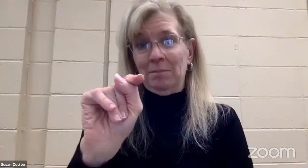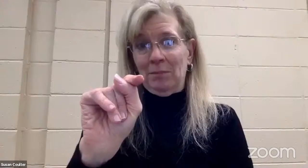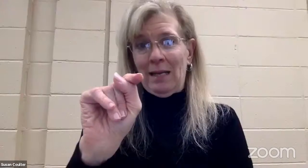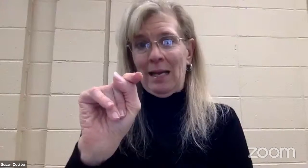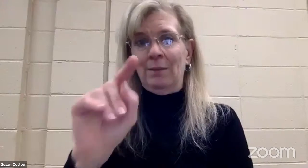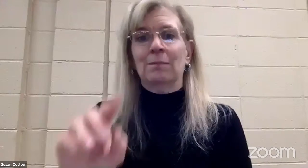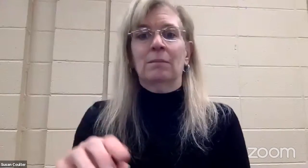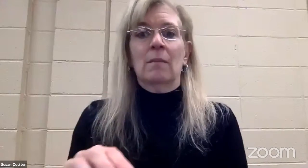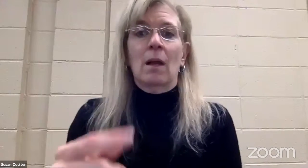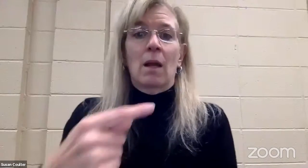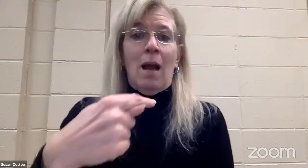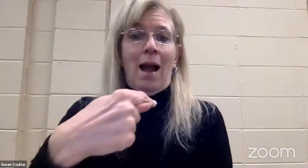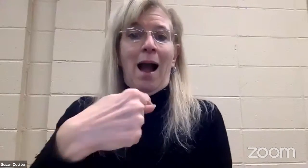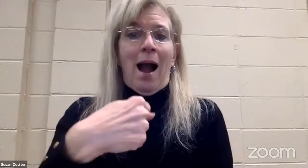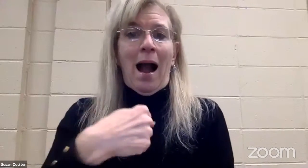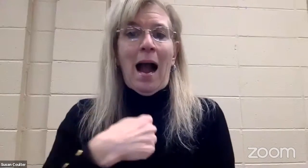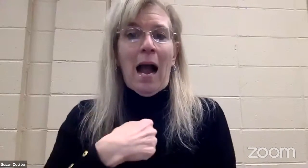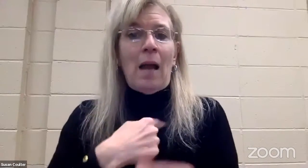diet.